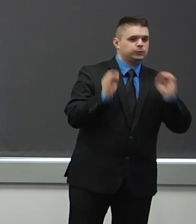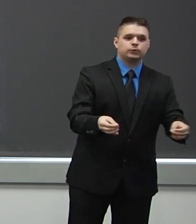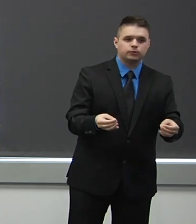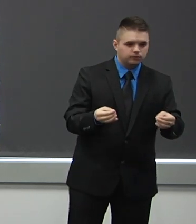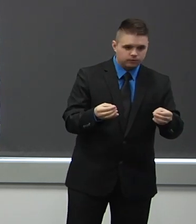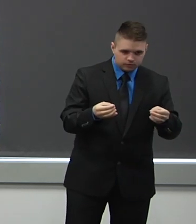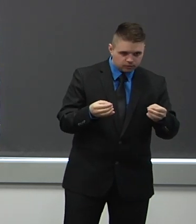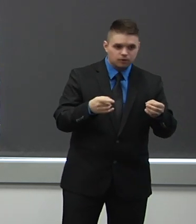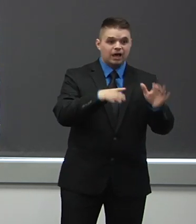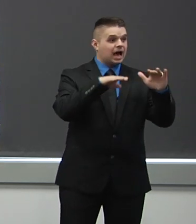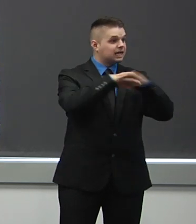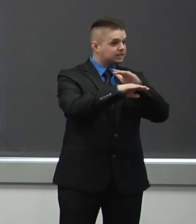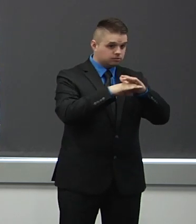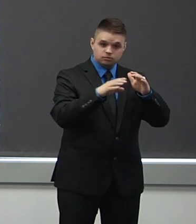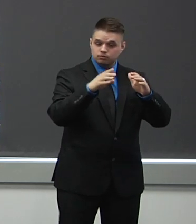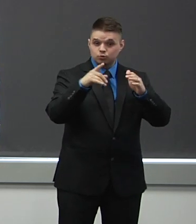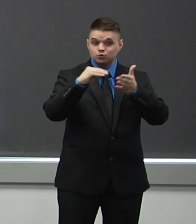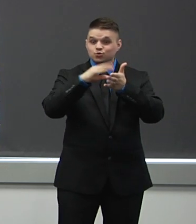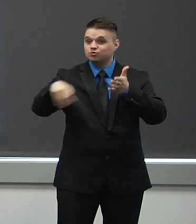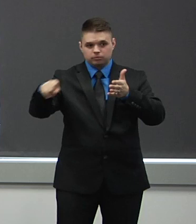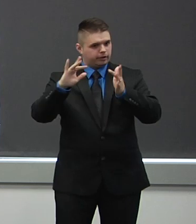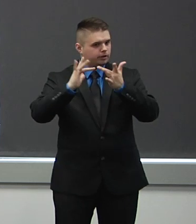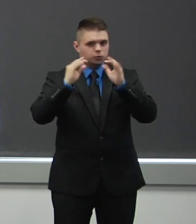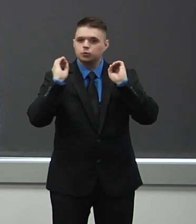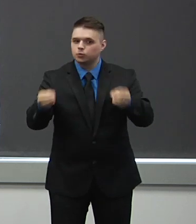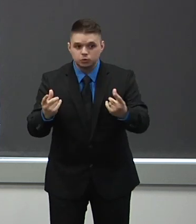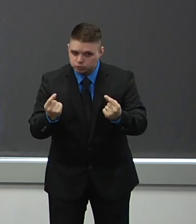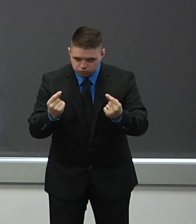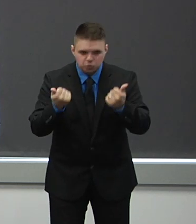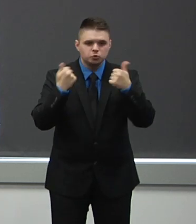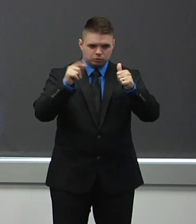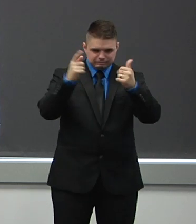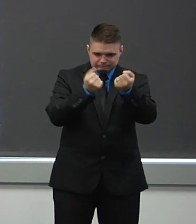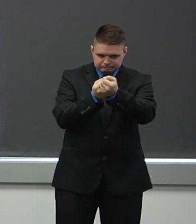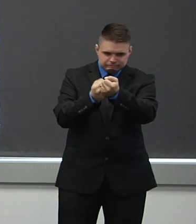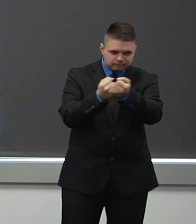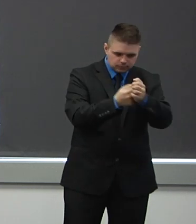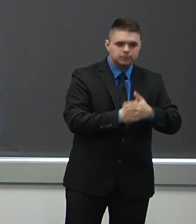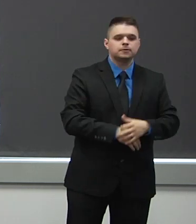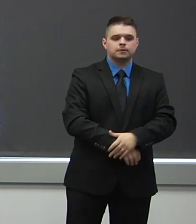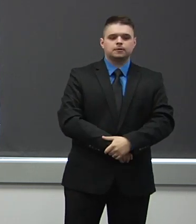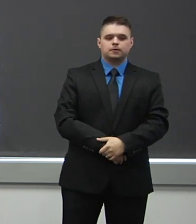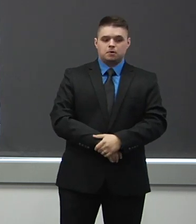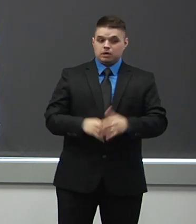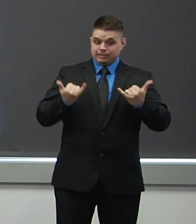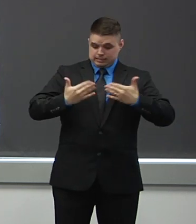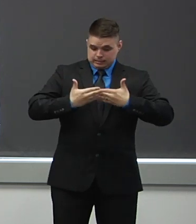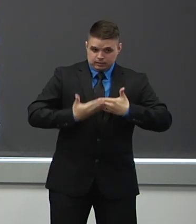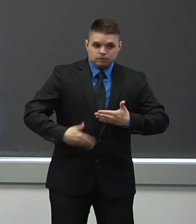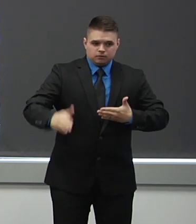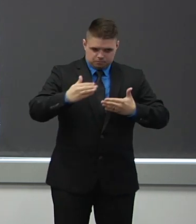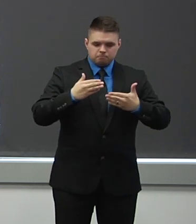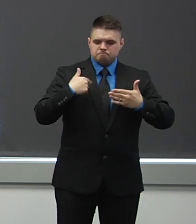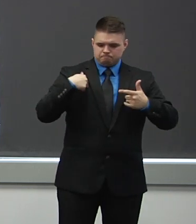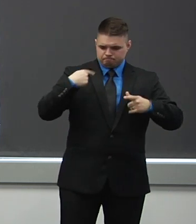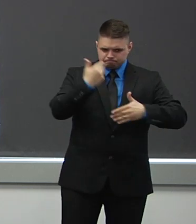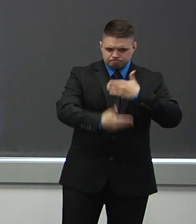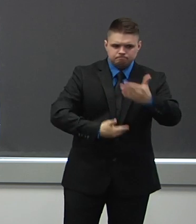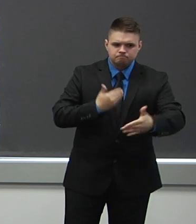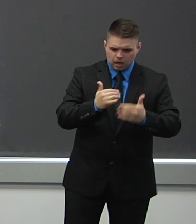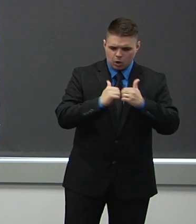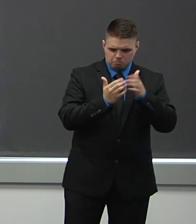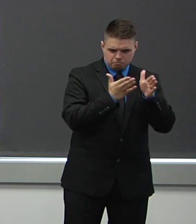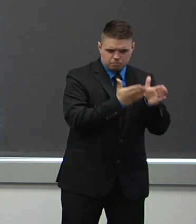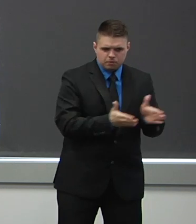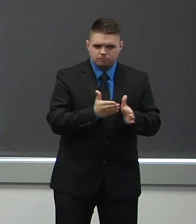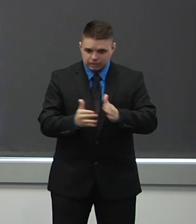asking every district to start where they're at, use our planning tool to walk through what else they may need to do to prepare both their educators